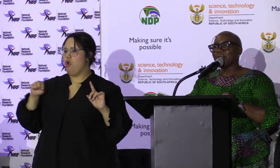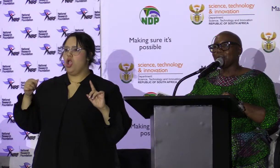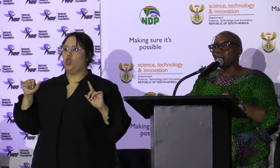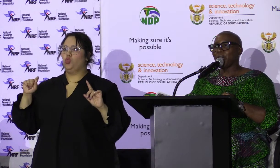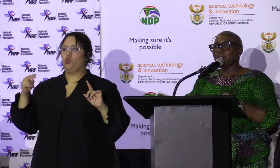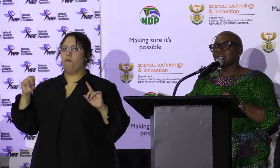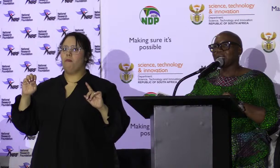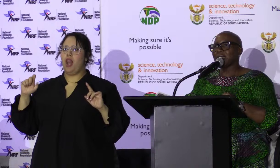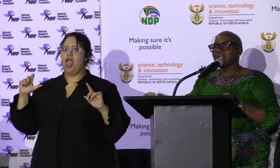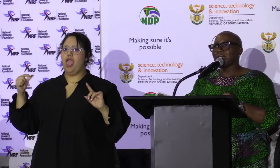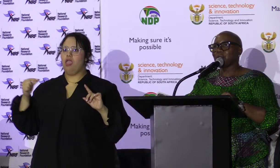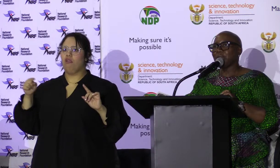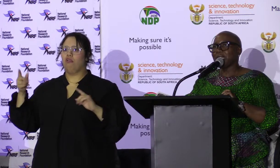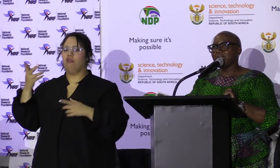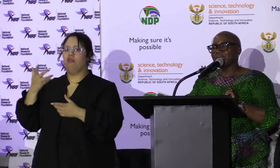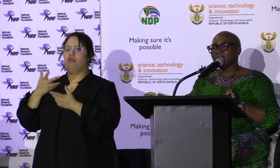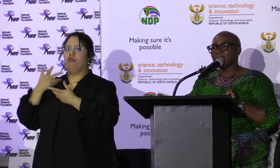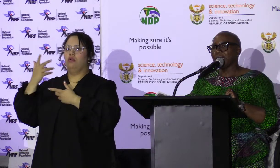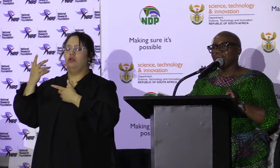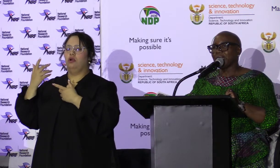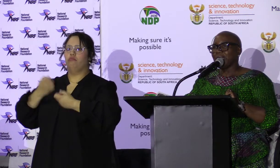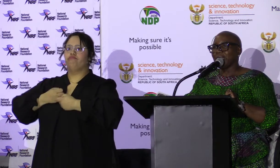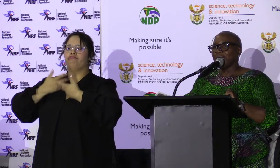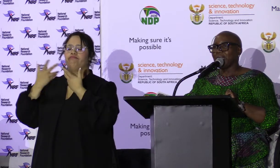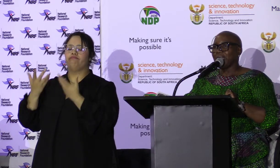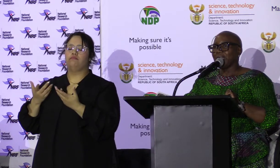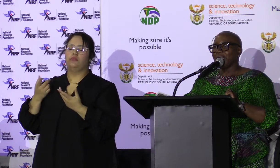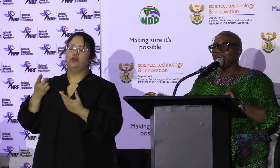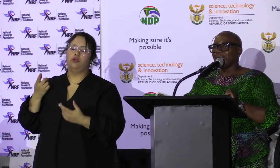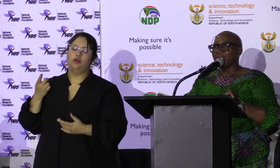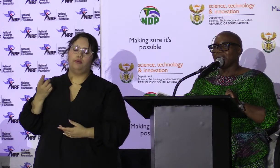Itumeleng. When you said Itumeleng,